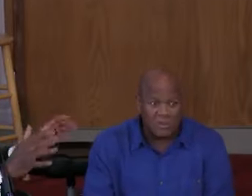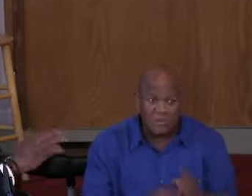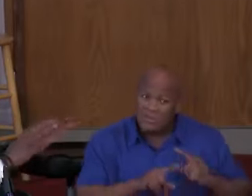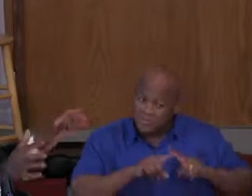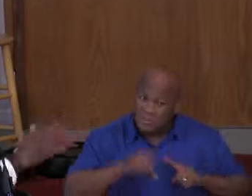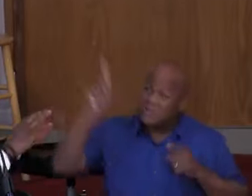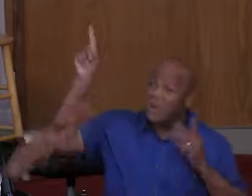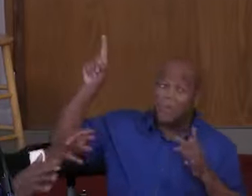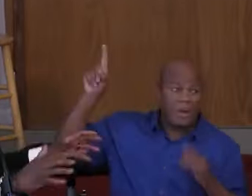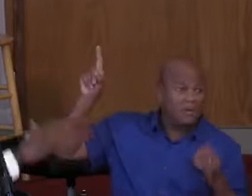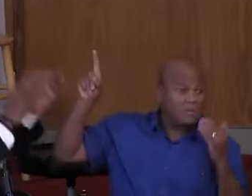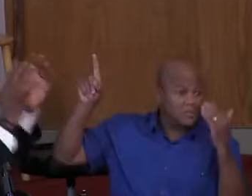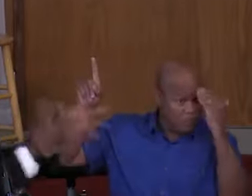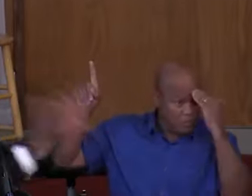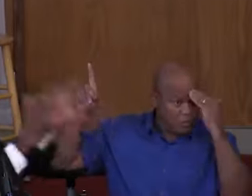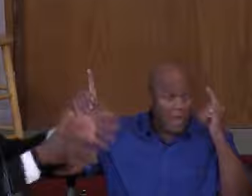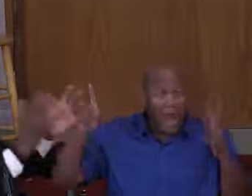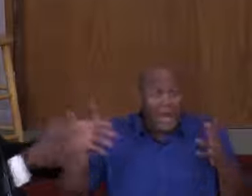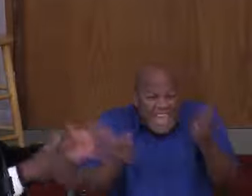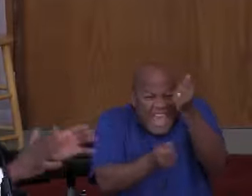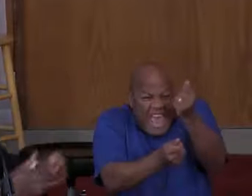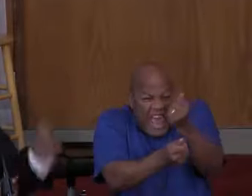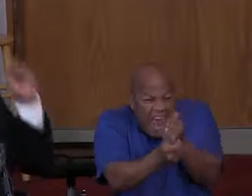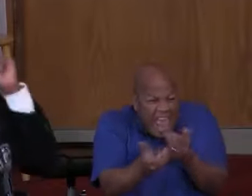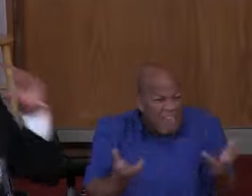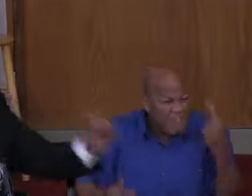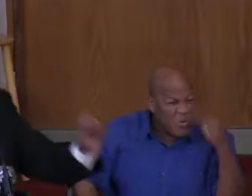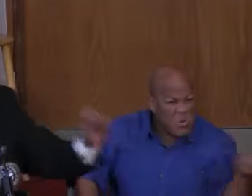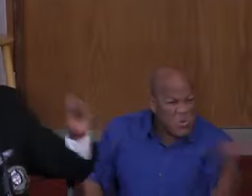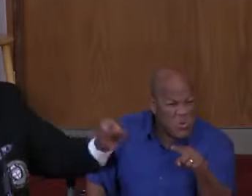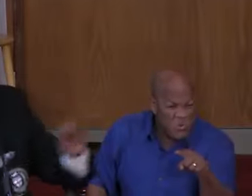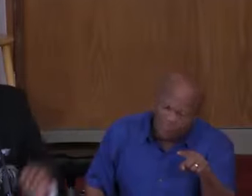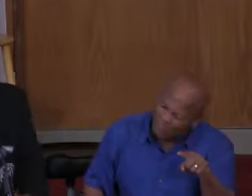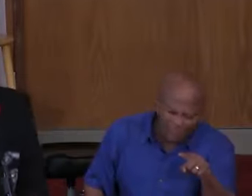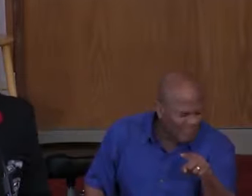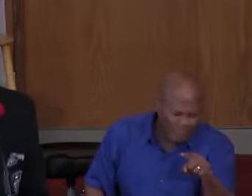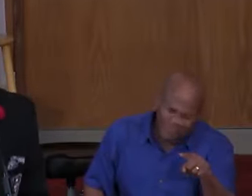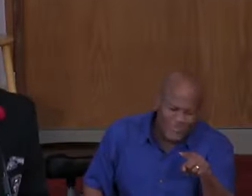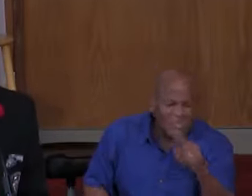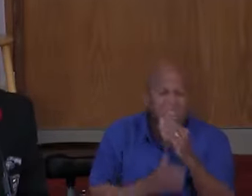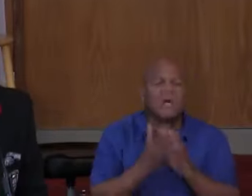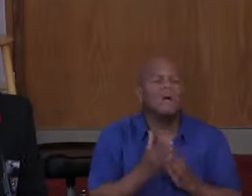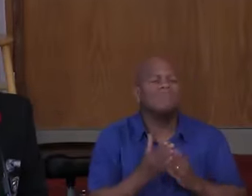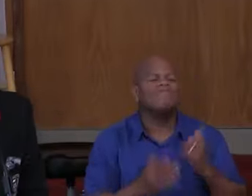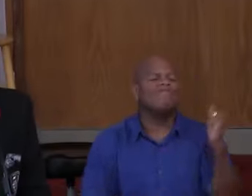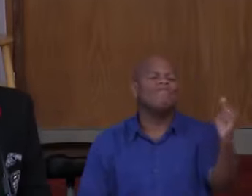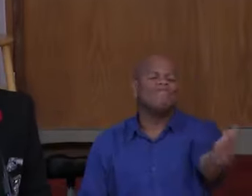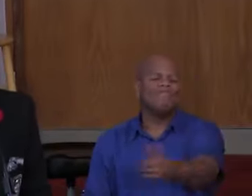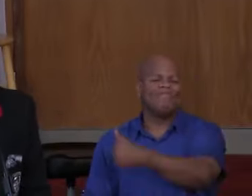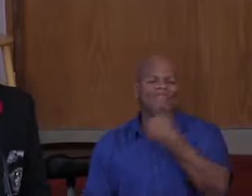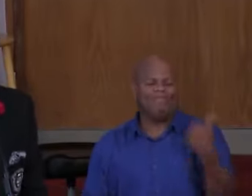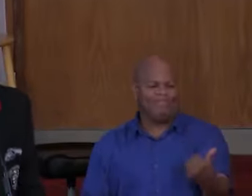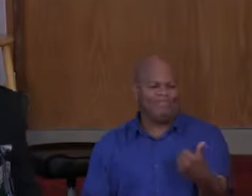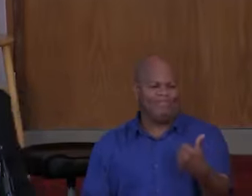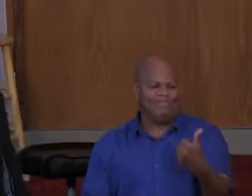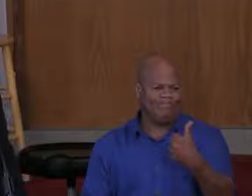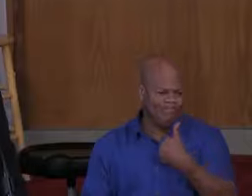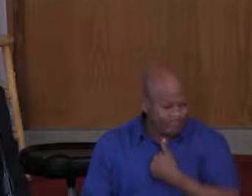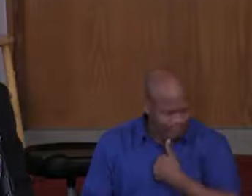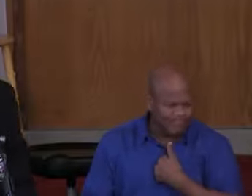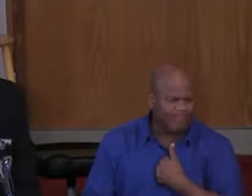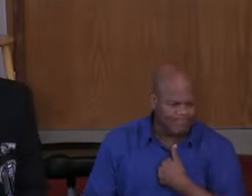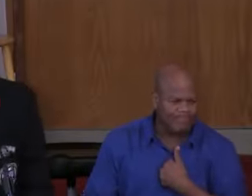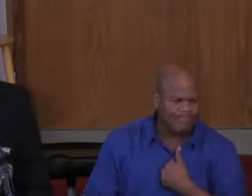is not going to do everything for you. Some of this, we're going to have to do